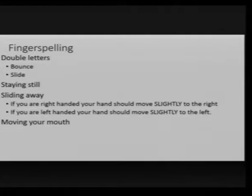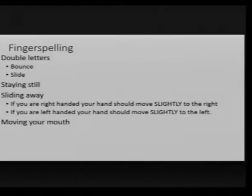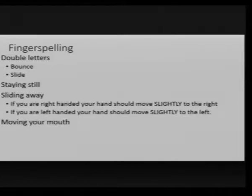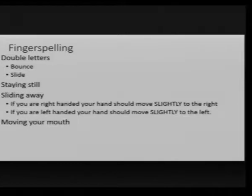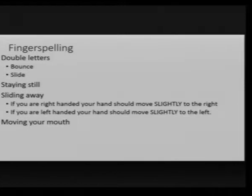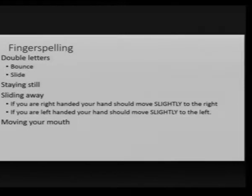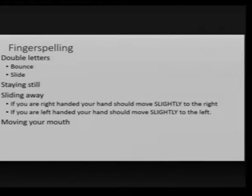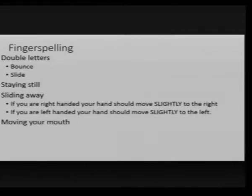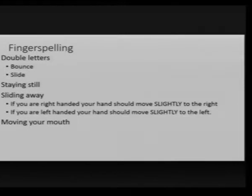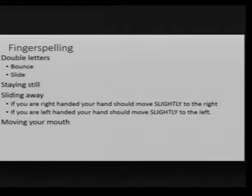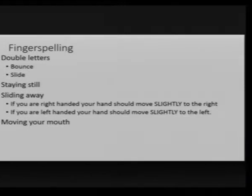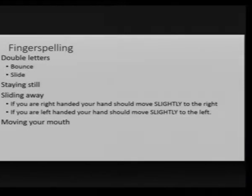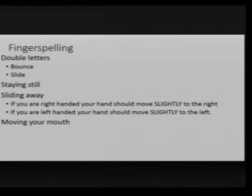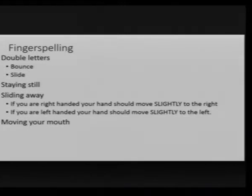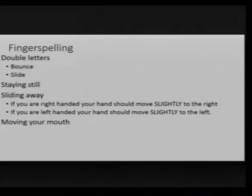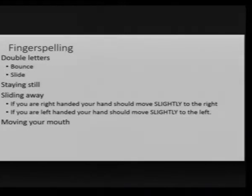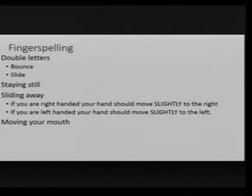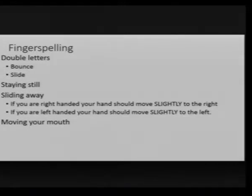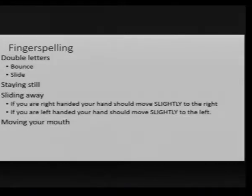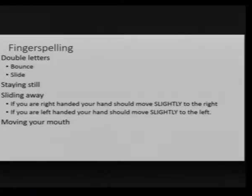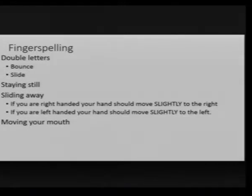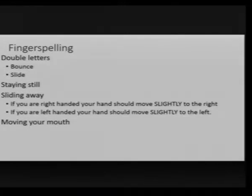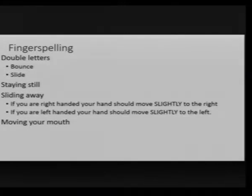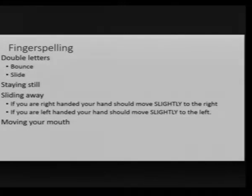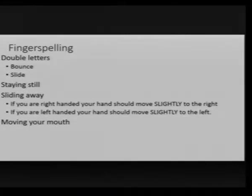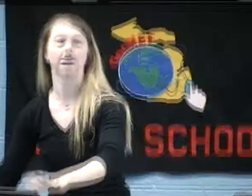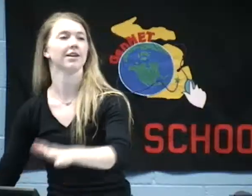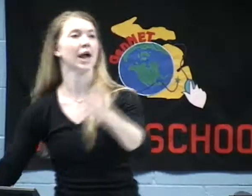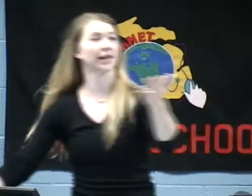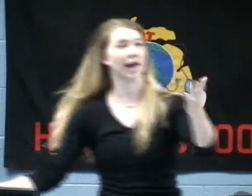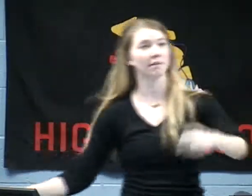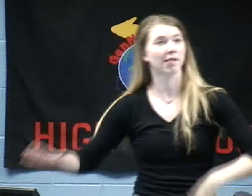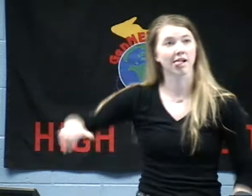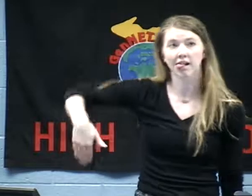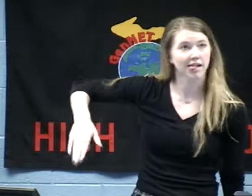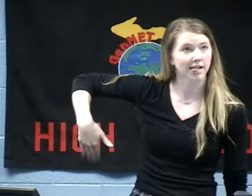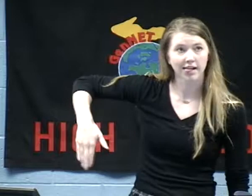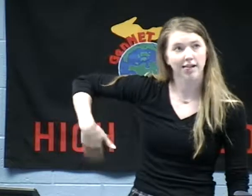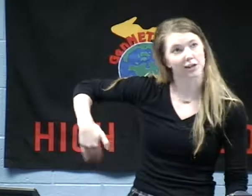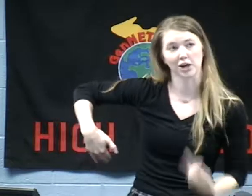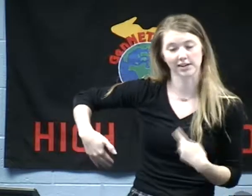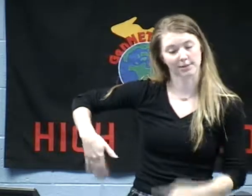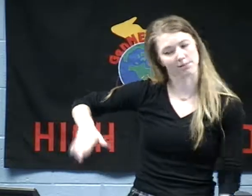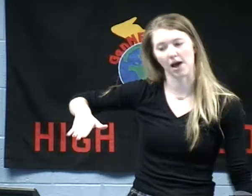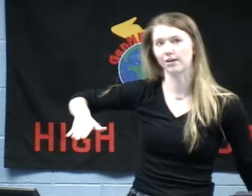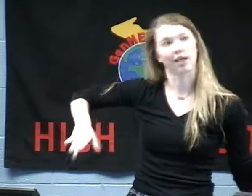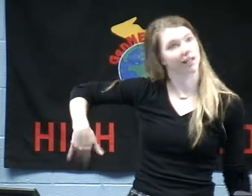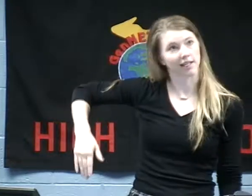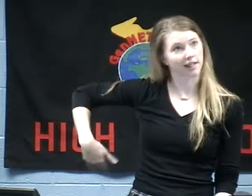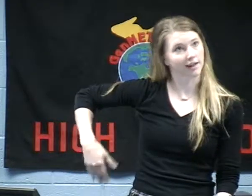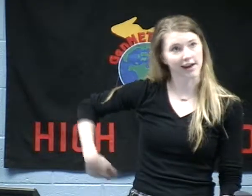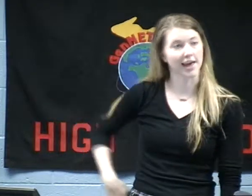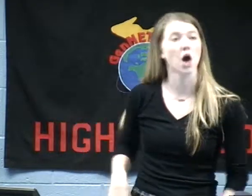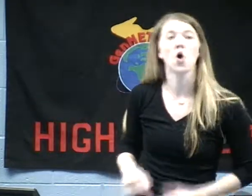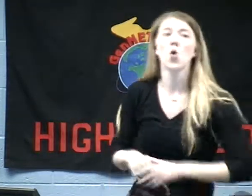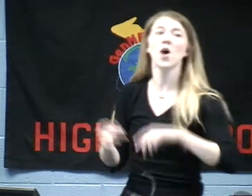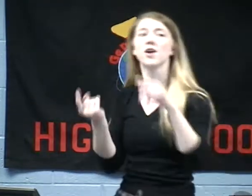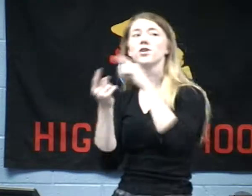So some signs have specific mouth movements, like not yet. Your tongue's supposed to be out. Not yet. Way over